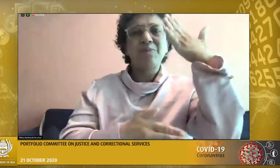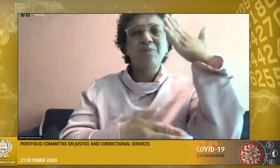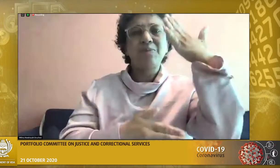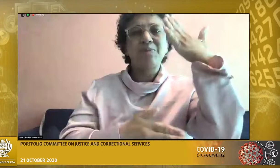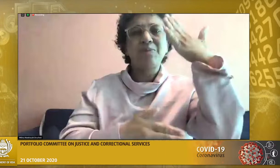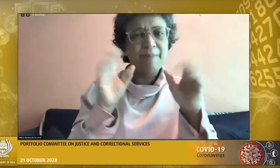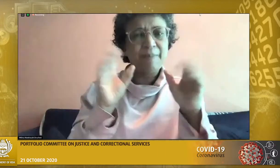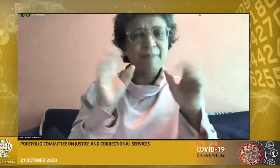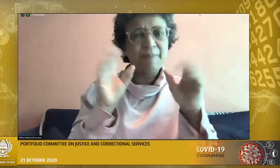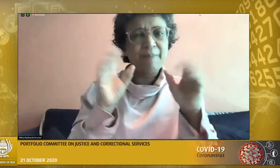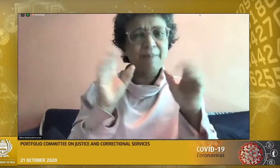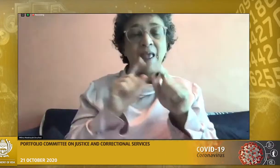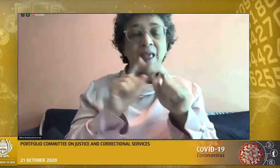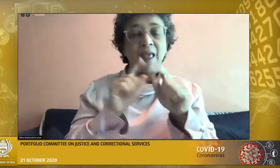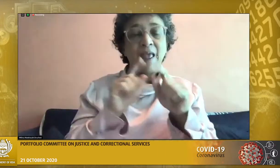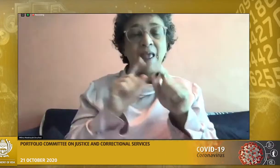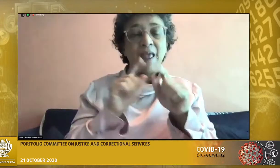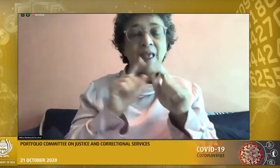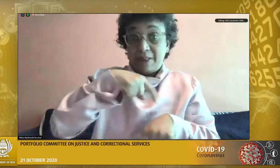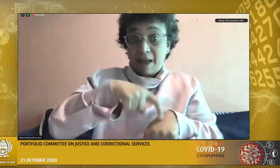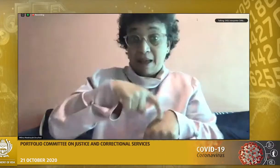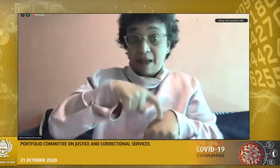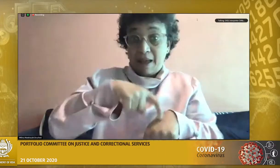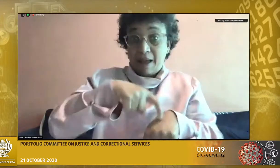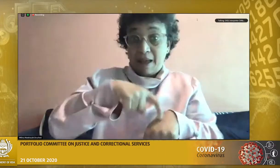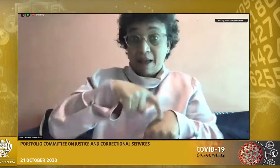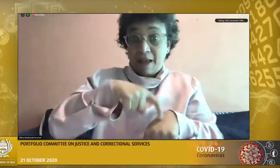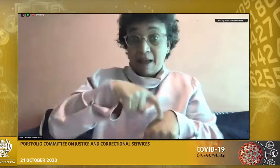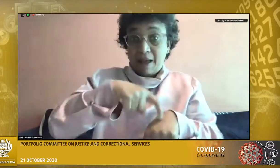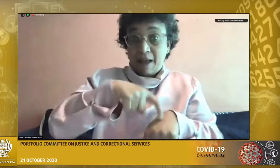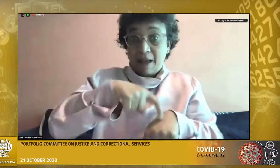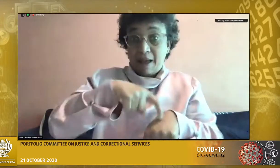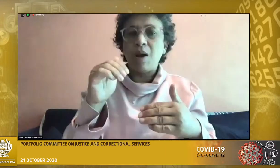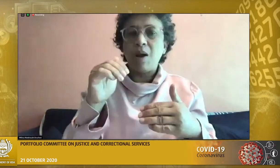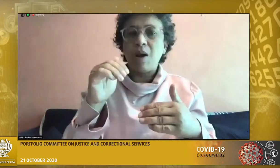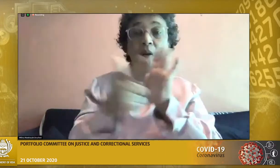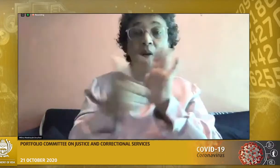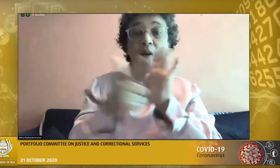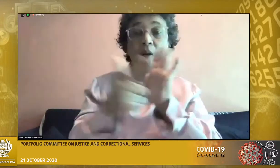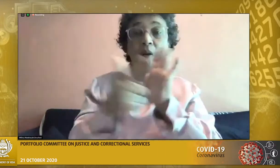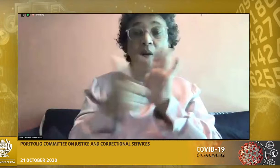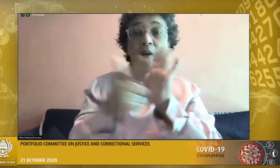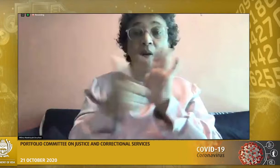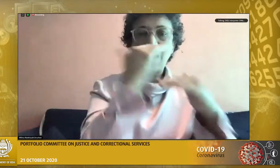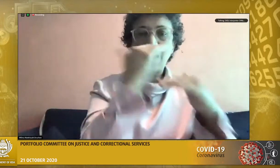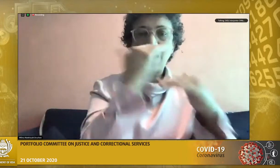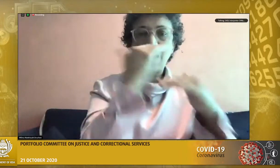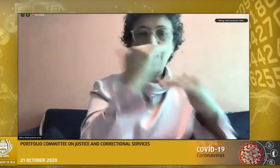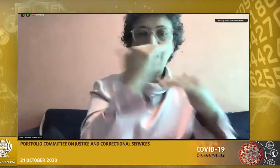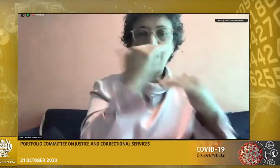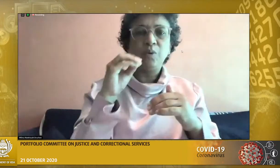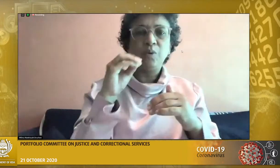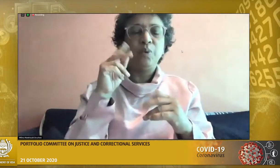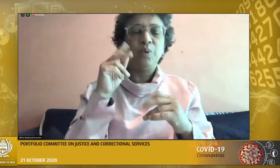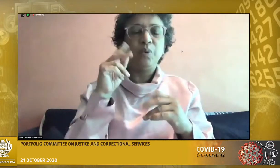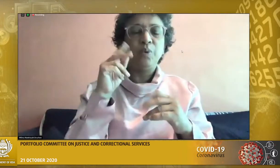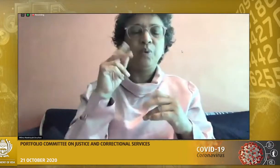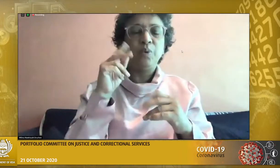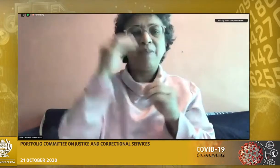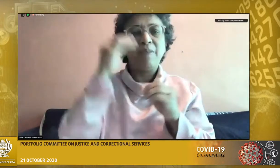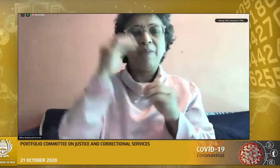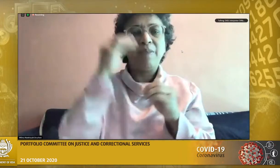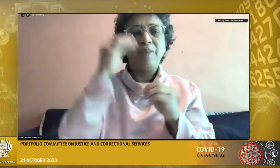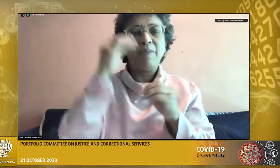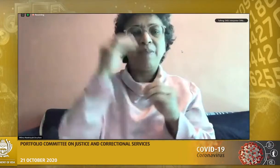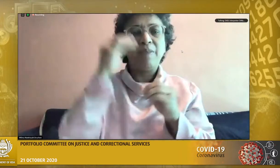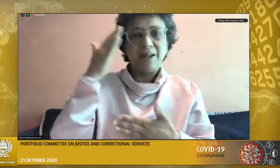saying about people with disabilities. I just need further clarity on that. But at the same time, I don't want the